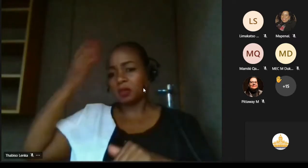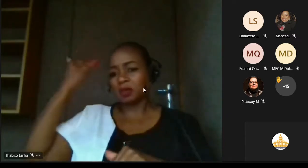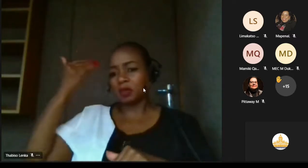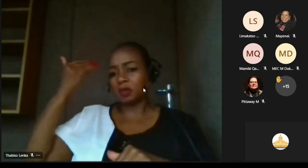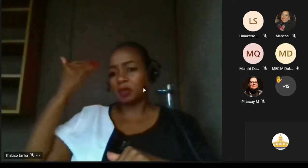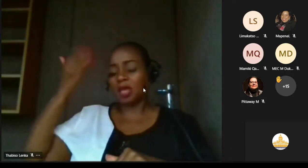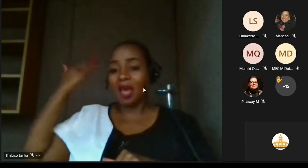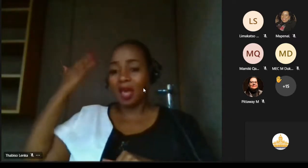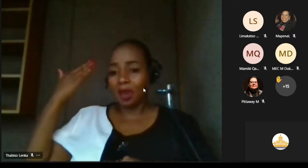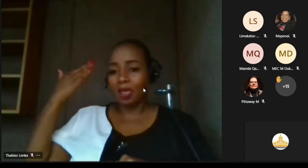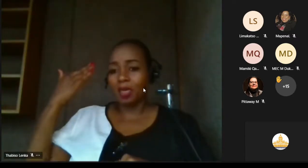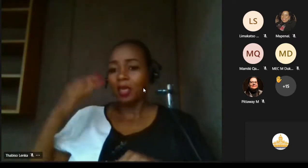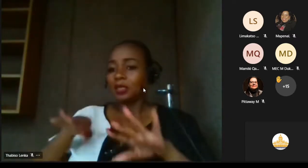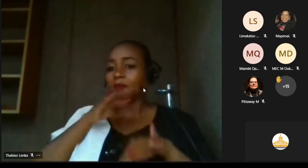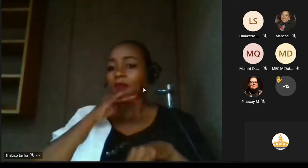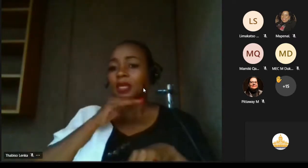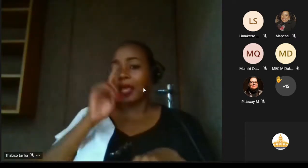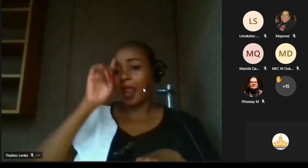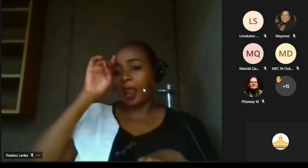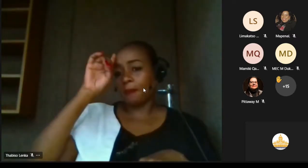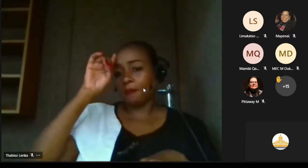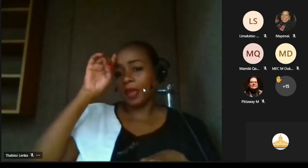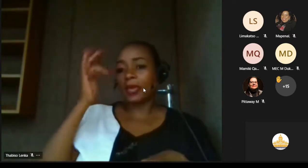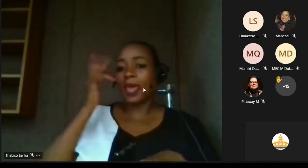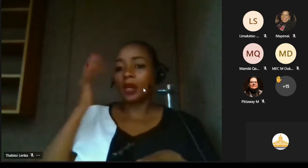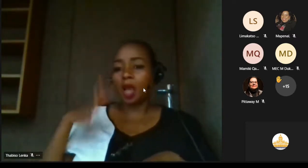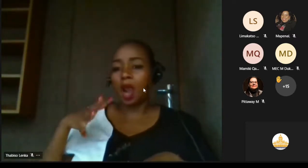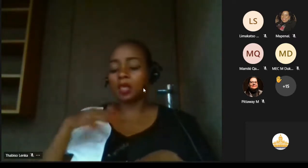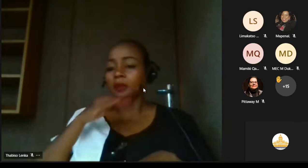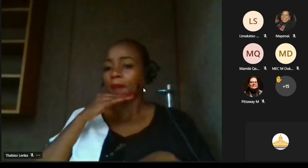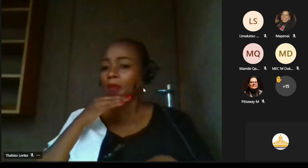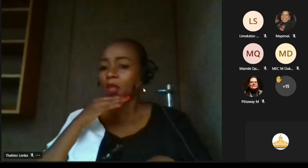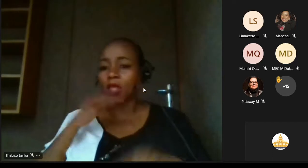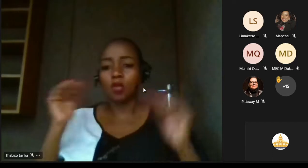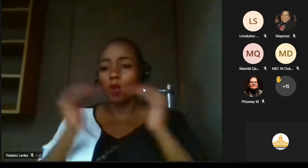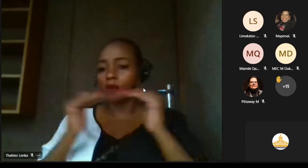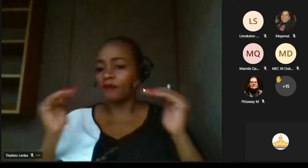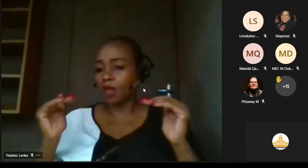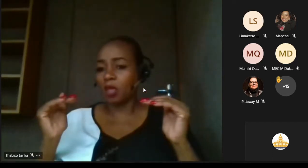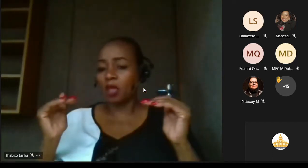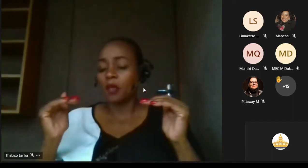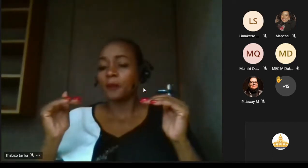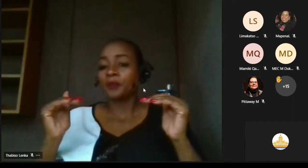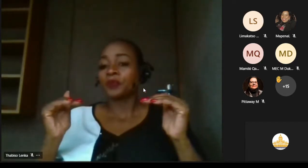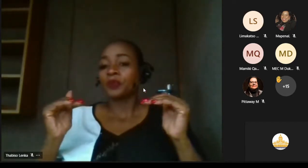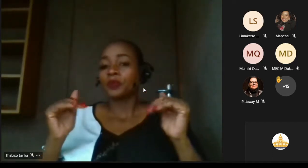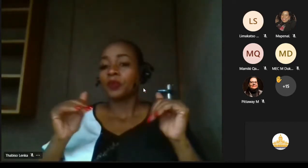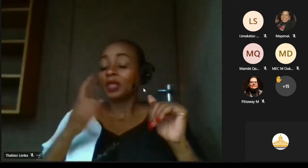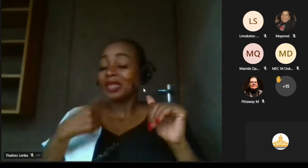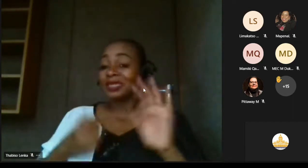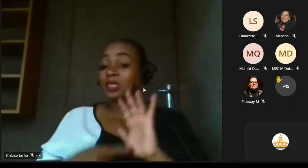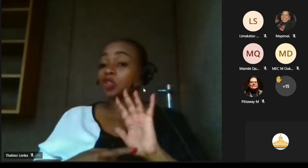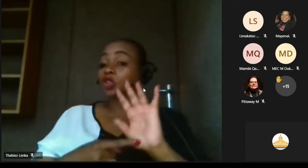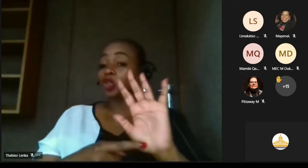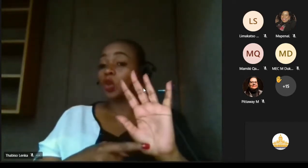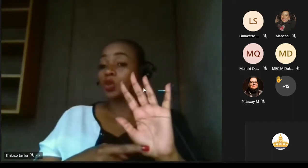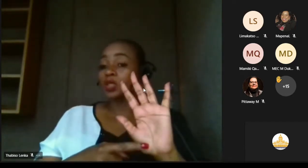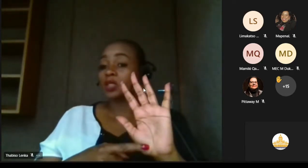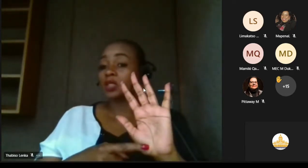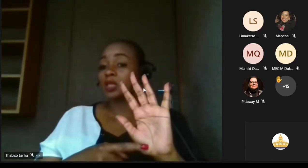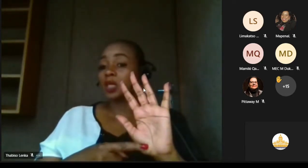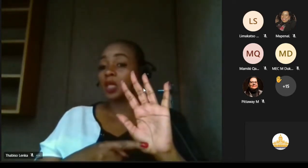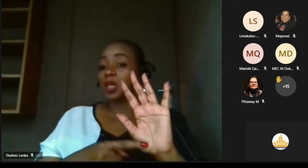the apartheid education system, which served blacks and coloureds very poorly. Speaker, our provincial economic performance indicates that the contribution of the